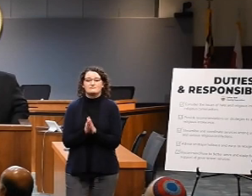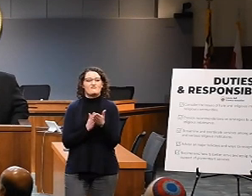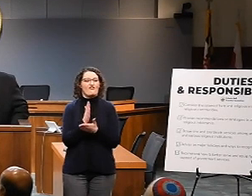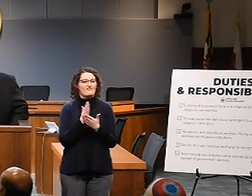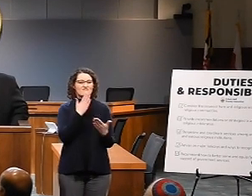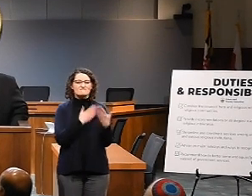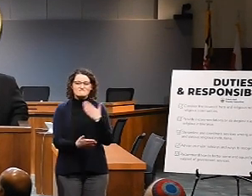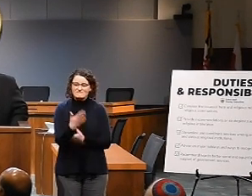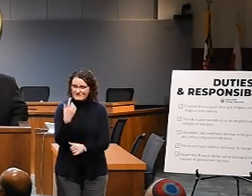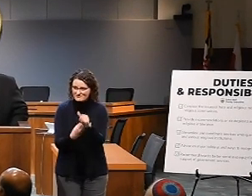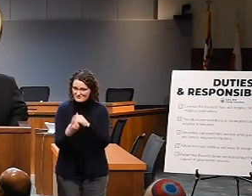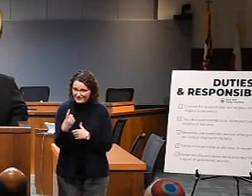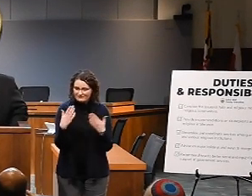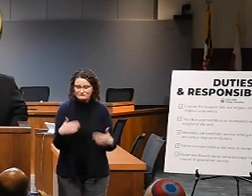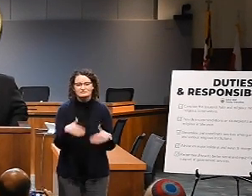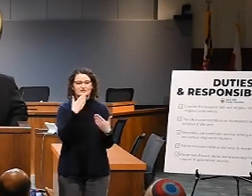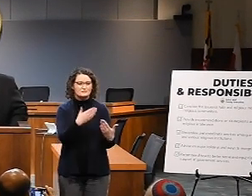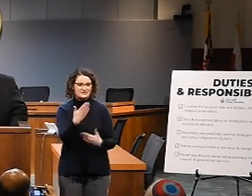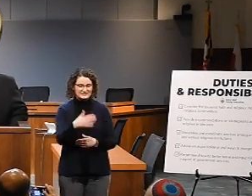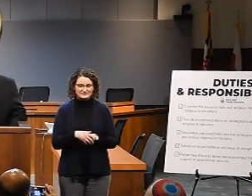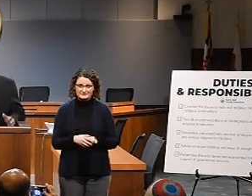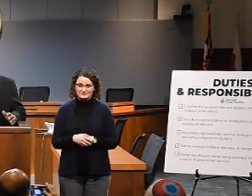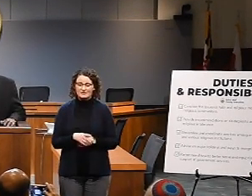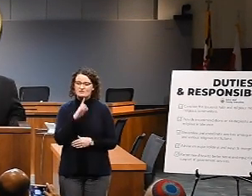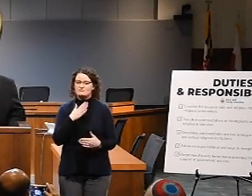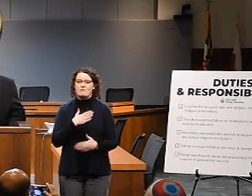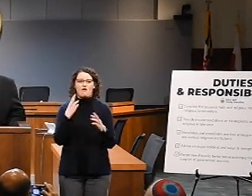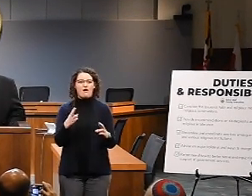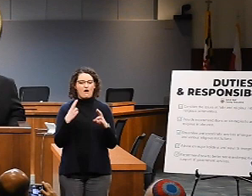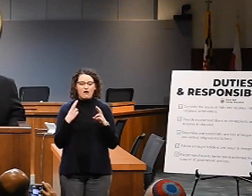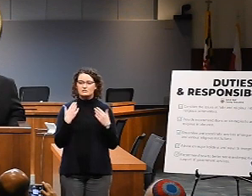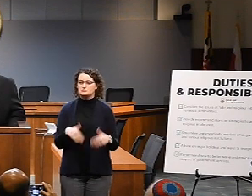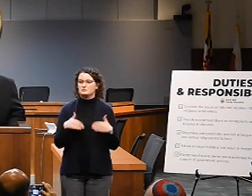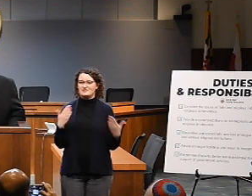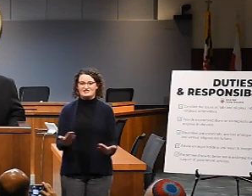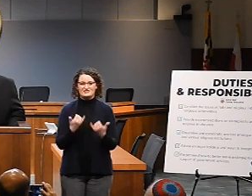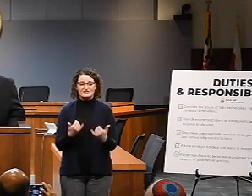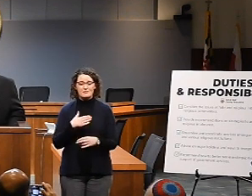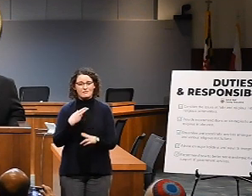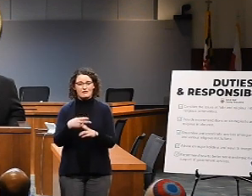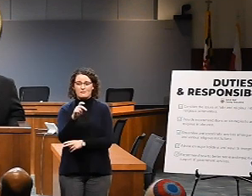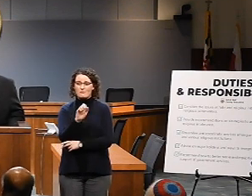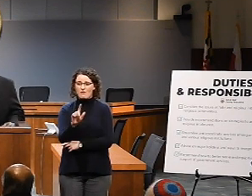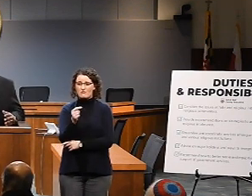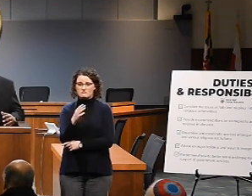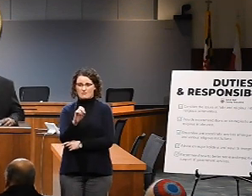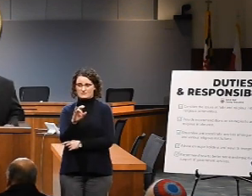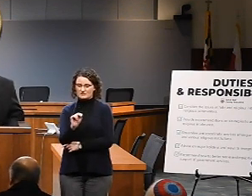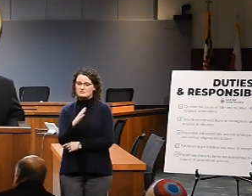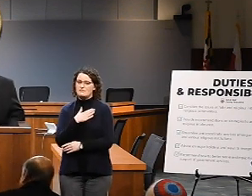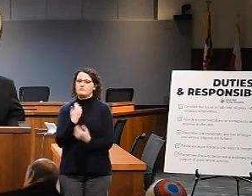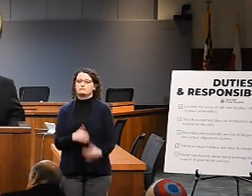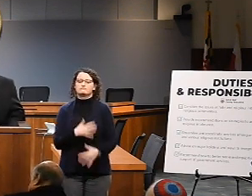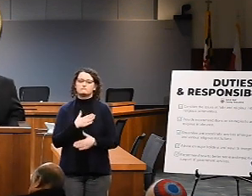Good morning, everyone. Good morning. It's a joy and an honor to be here today. My name is Paul Thompson, and it is my absolute pleasure